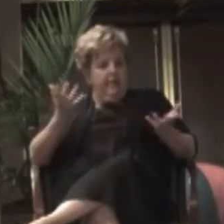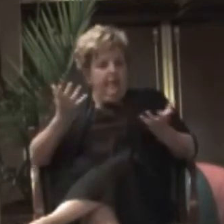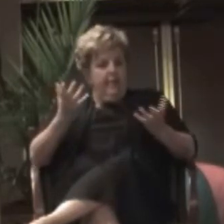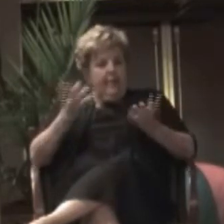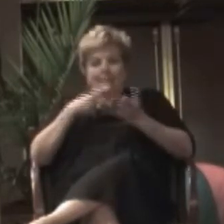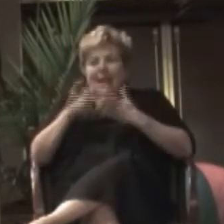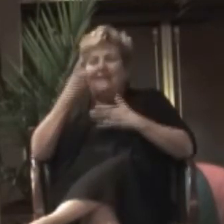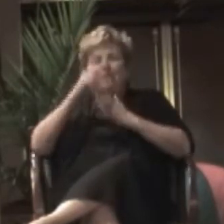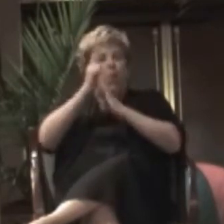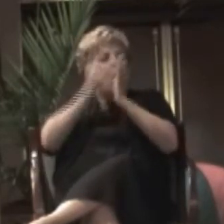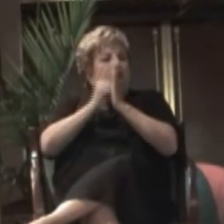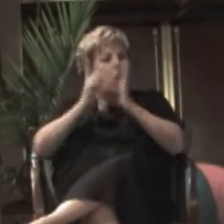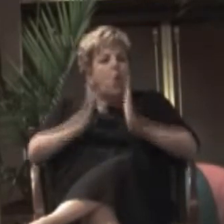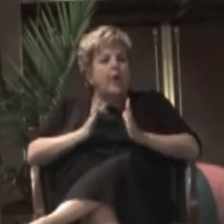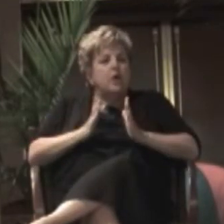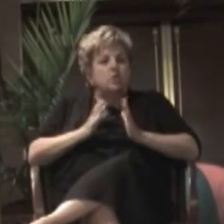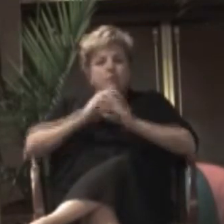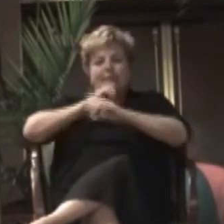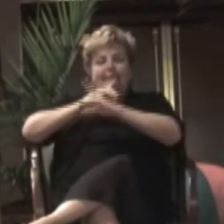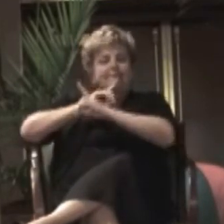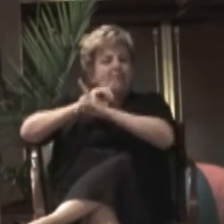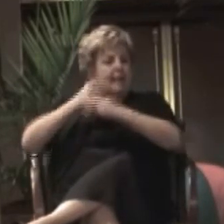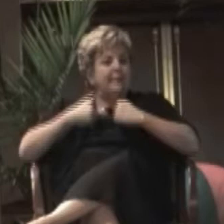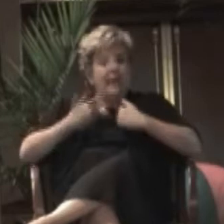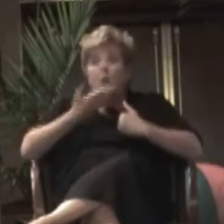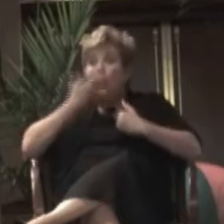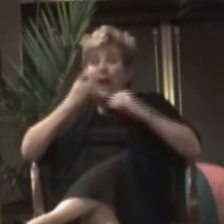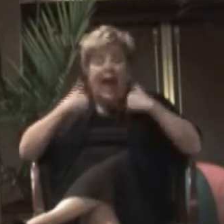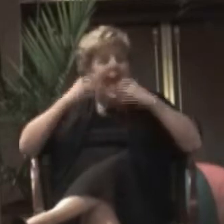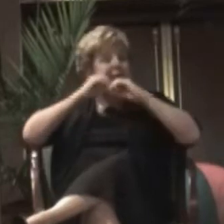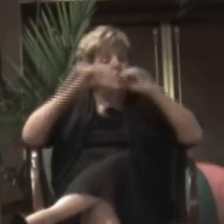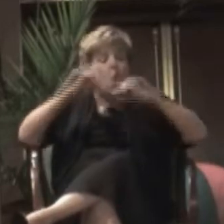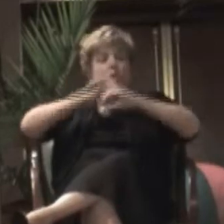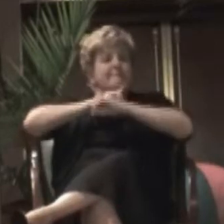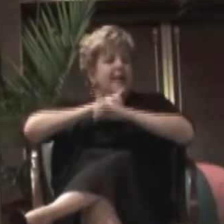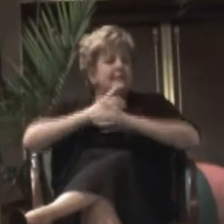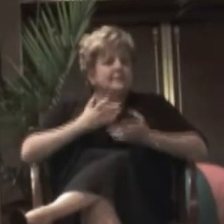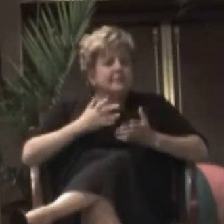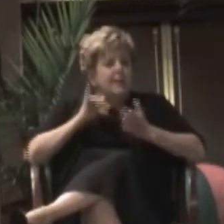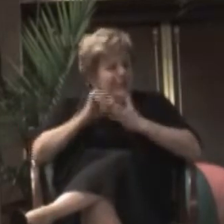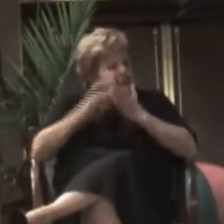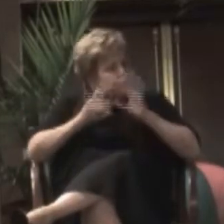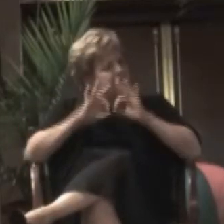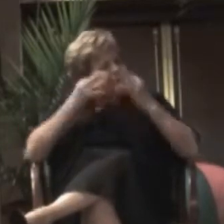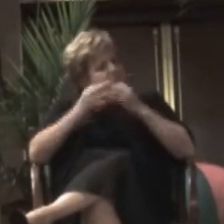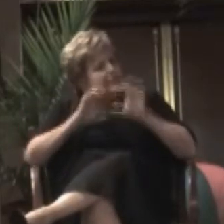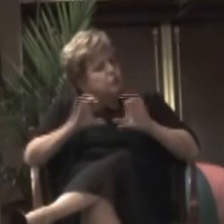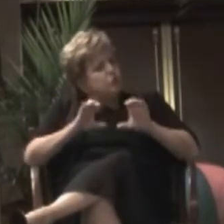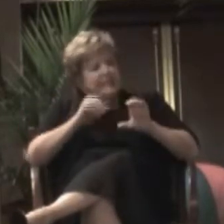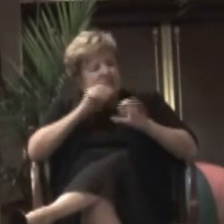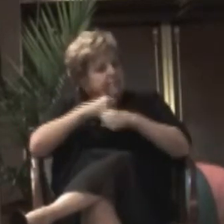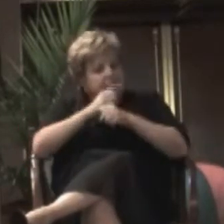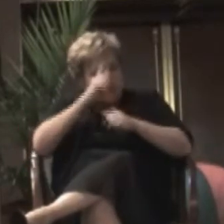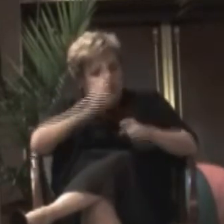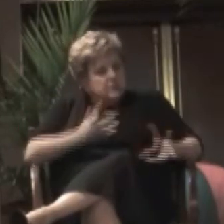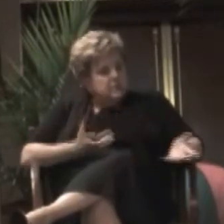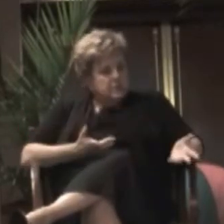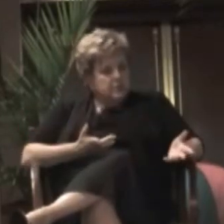who had no defense. That's what families do. It doesn't have to make sense. It's just a part of being part